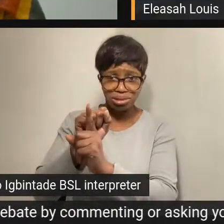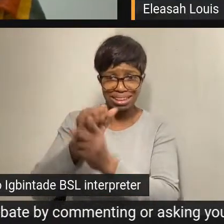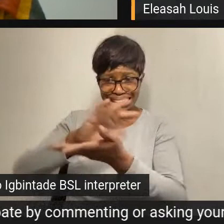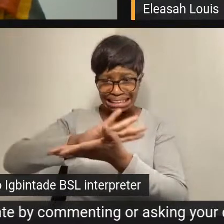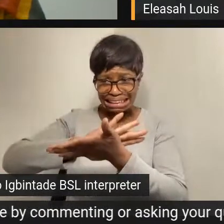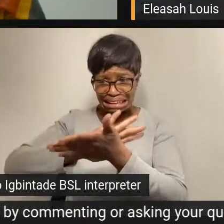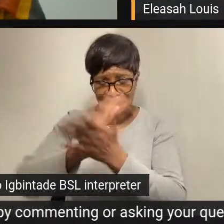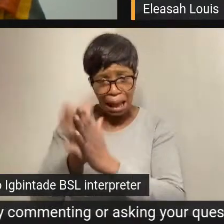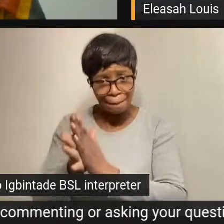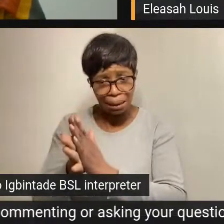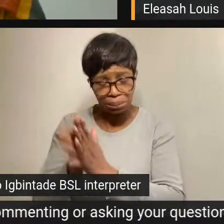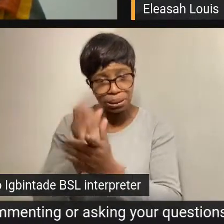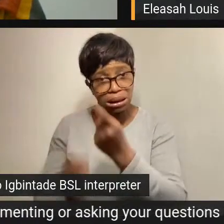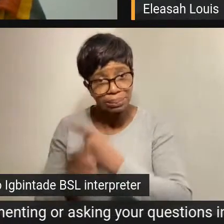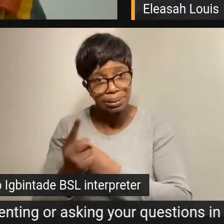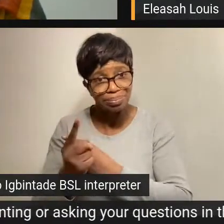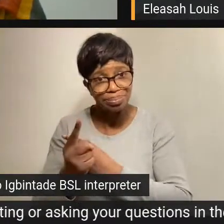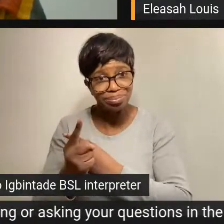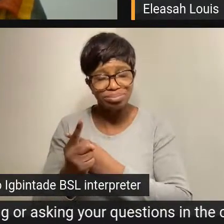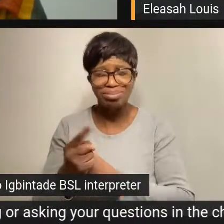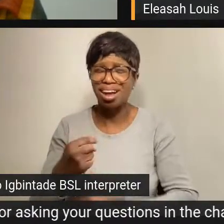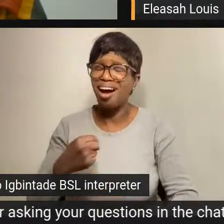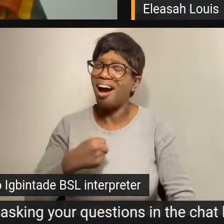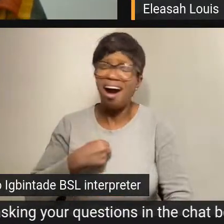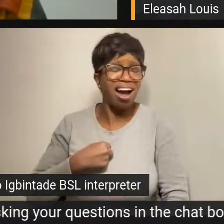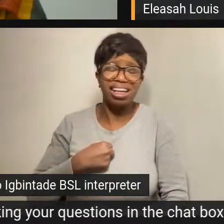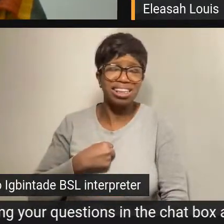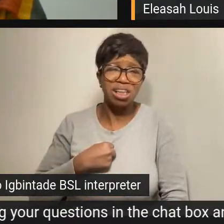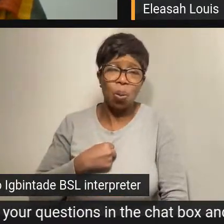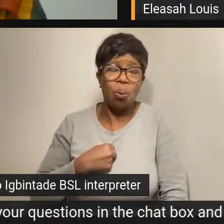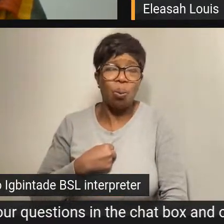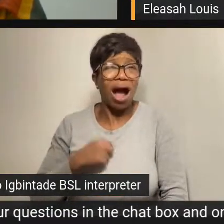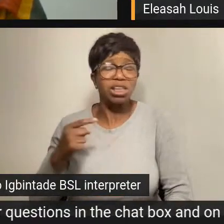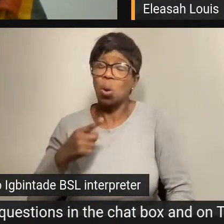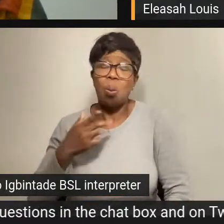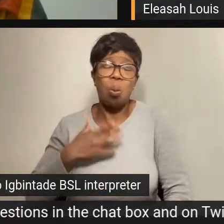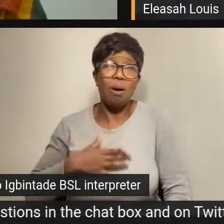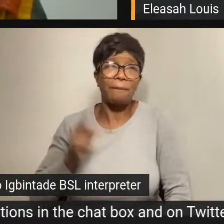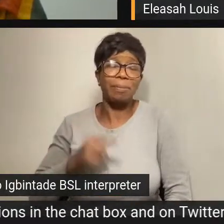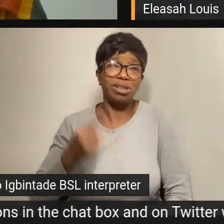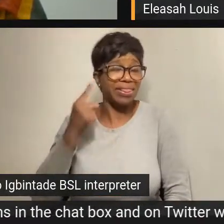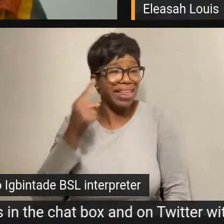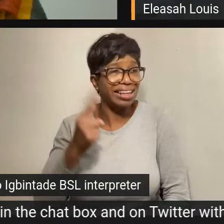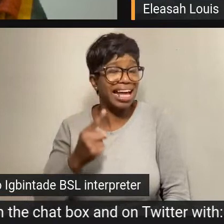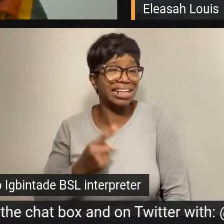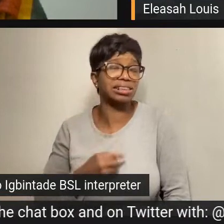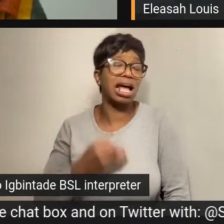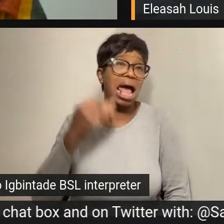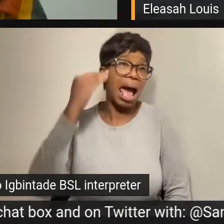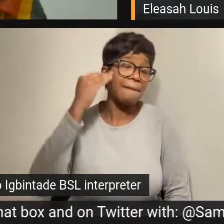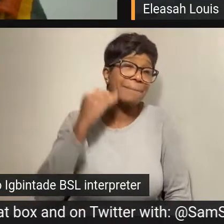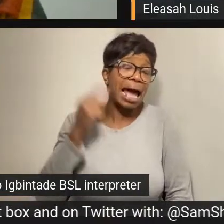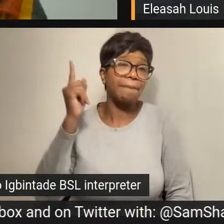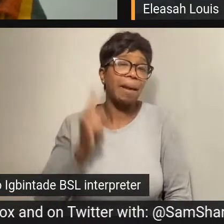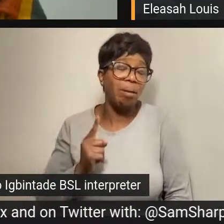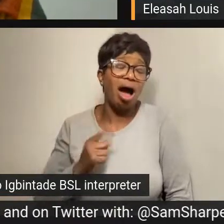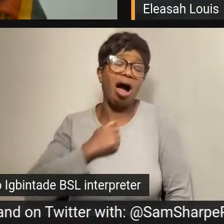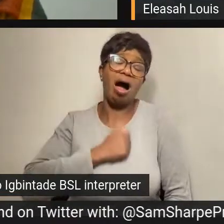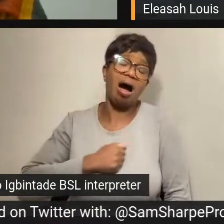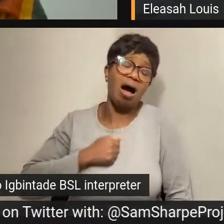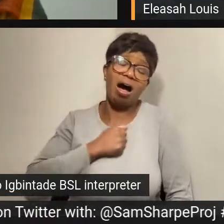done. And I don't want to make it sound like Black people are sitting and wallowing in self-pity. They're